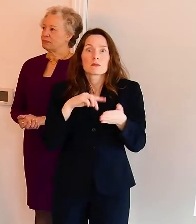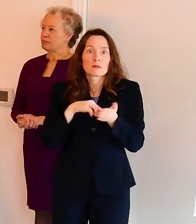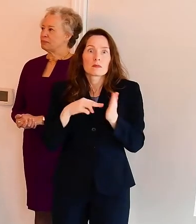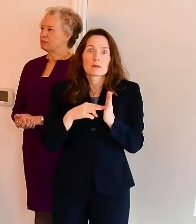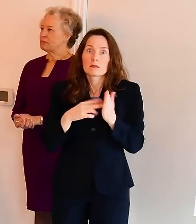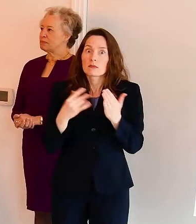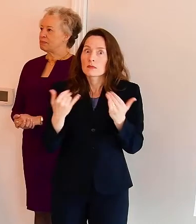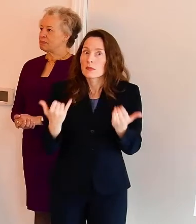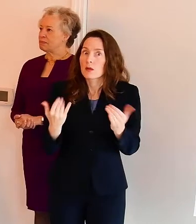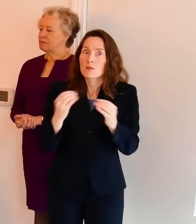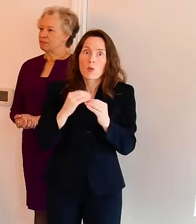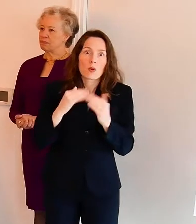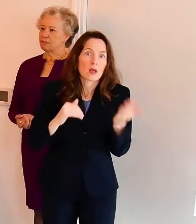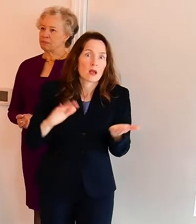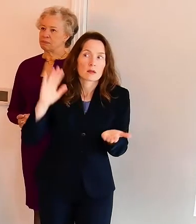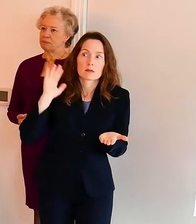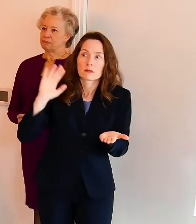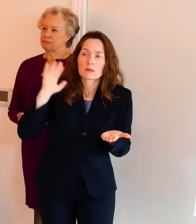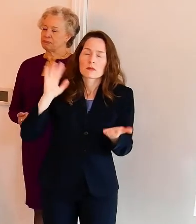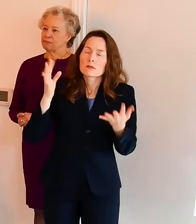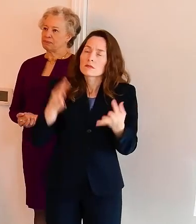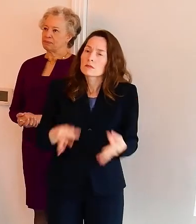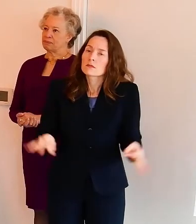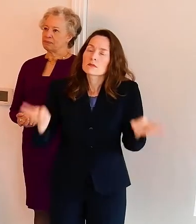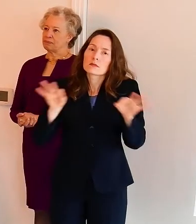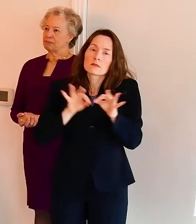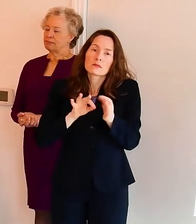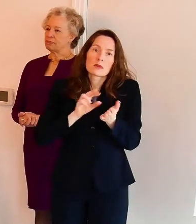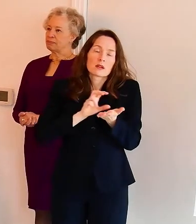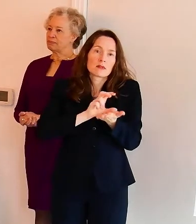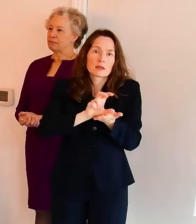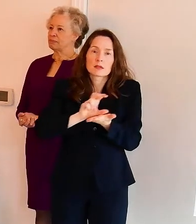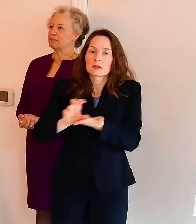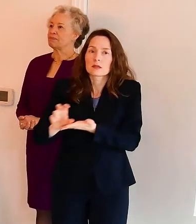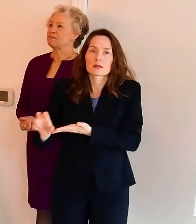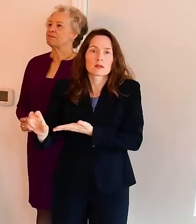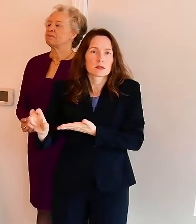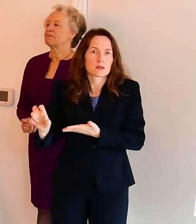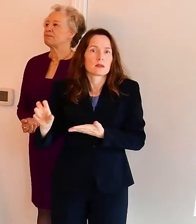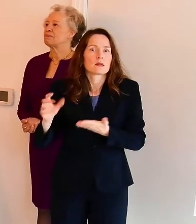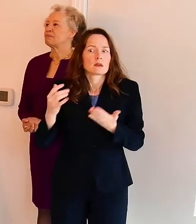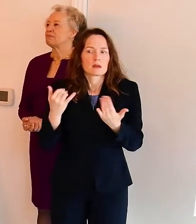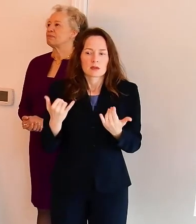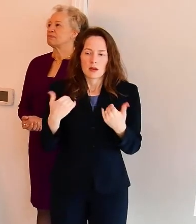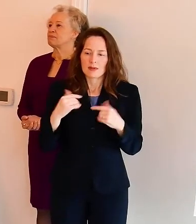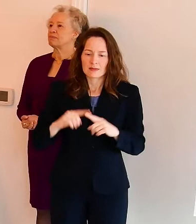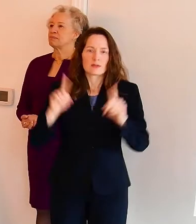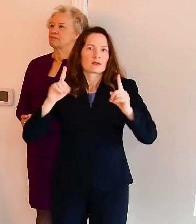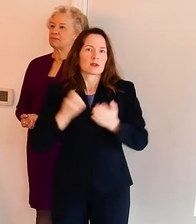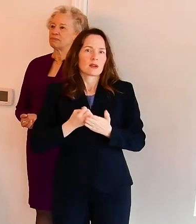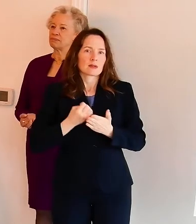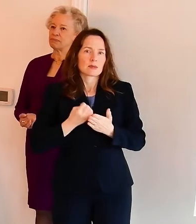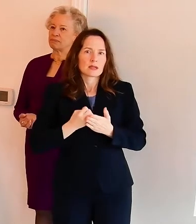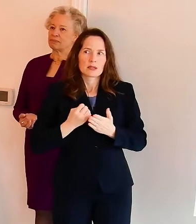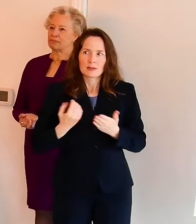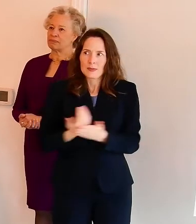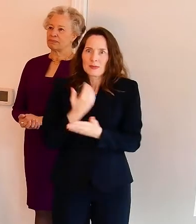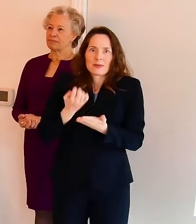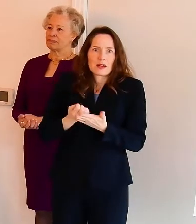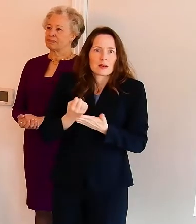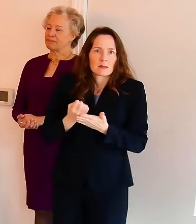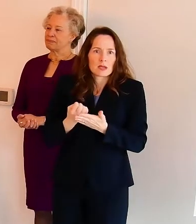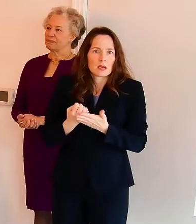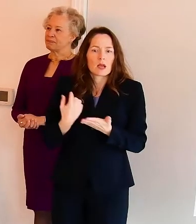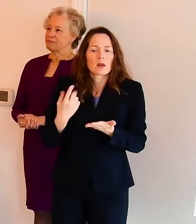it's important to invest in them, through this new economy, this different economy, investing in our small businesses, our